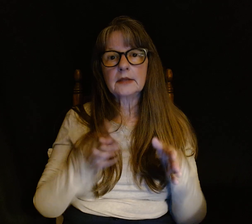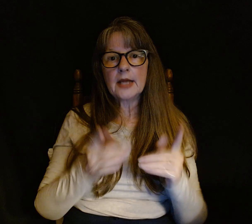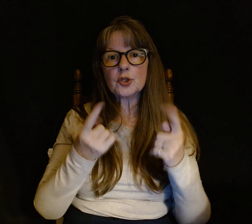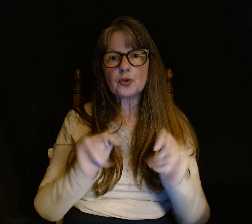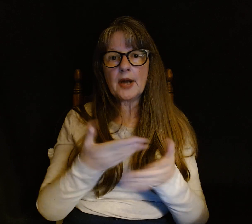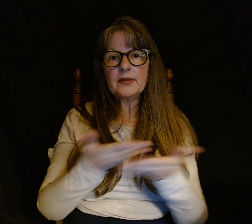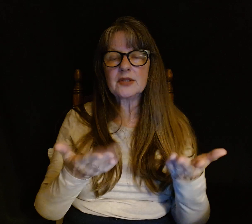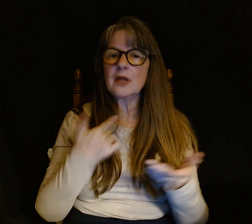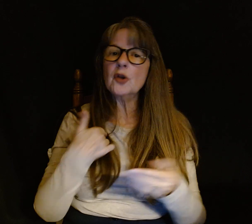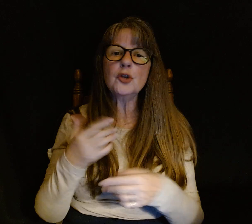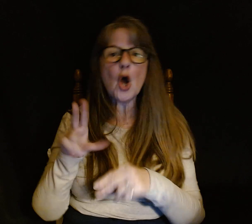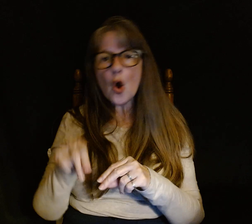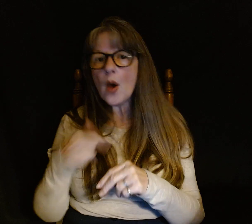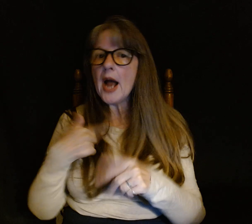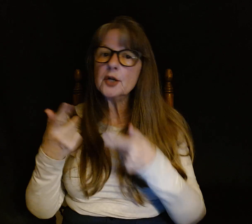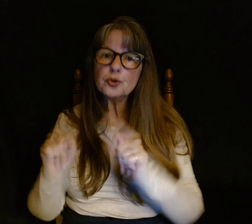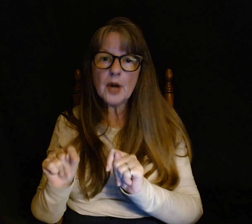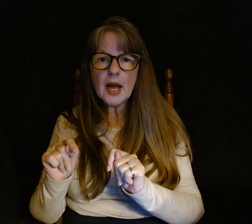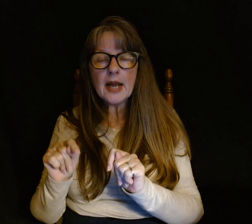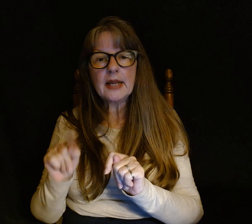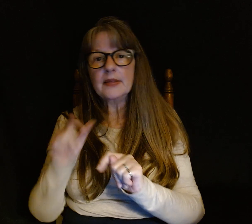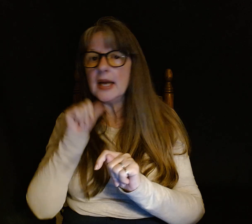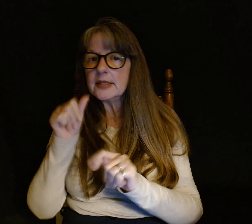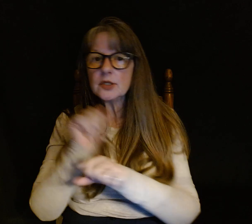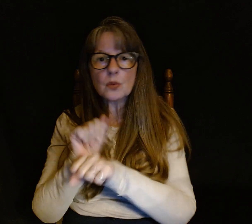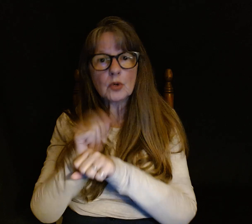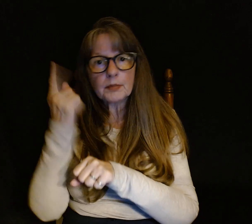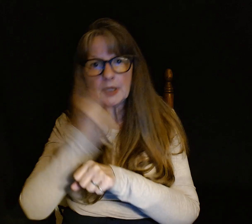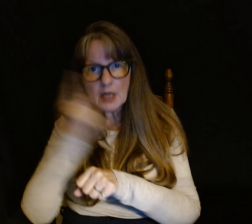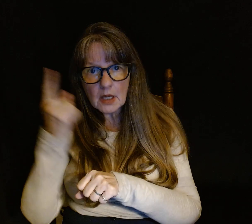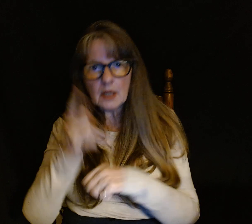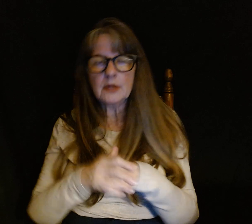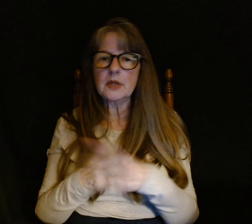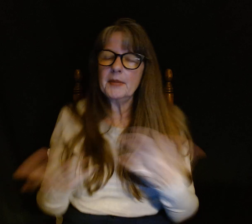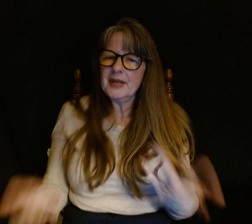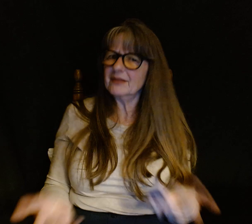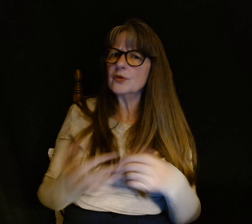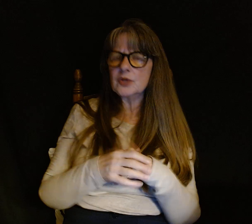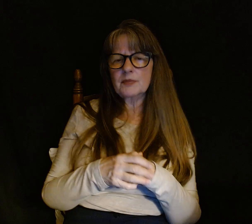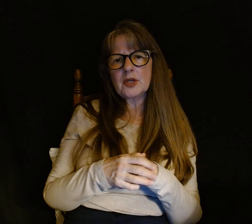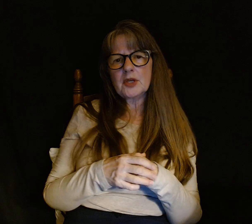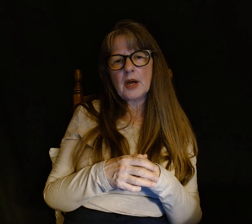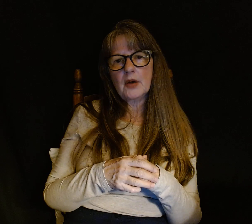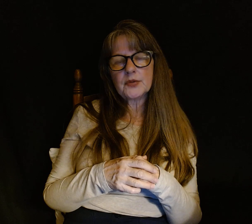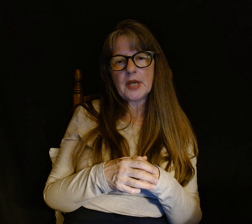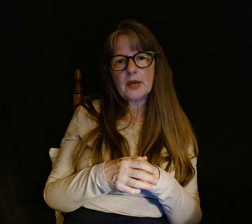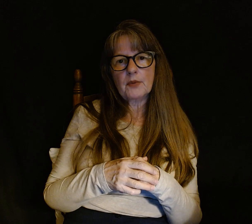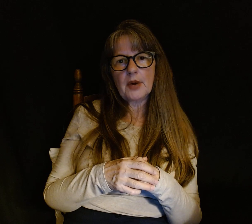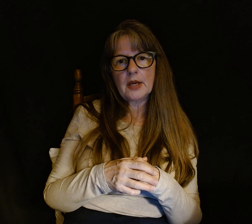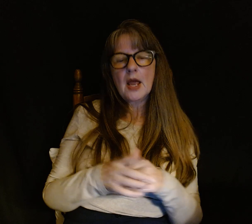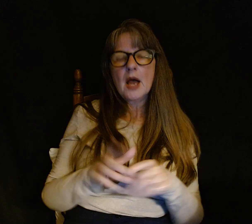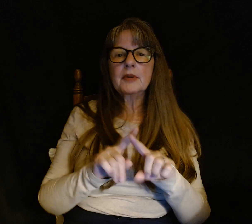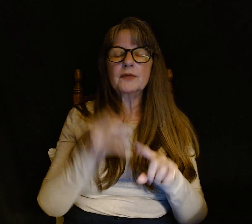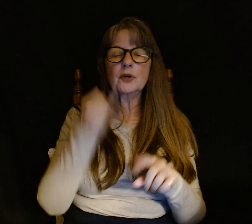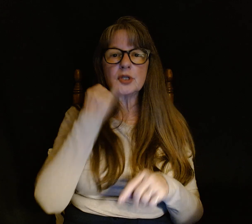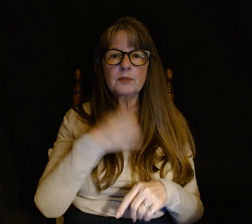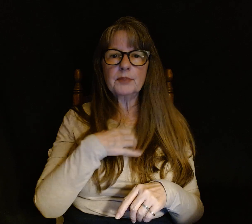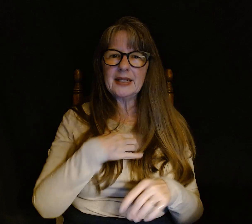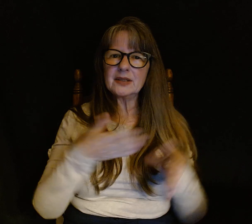let's try this, and no, I tried and that doesn't work because, those are some things we all say, right? But if they're just complaining,